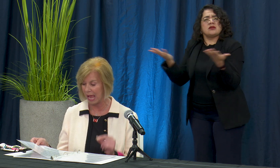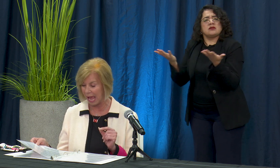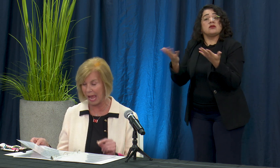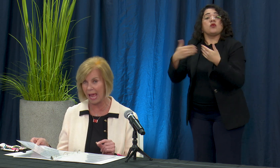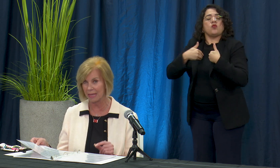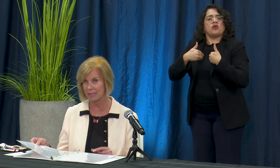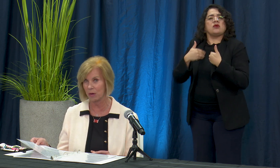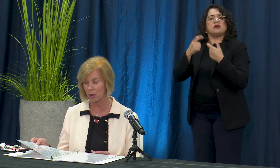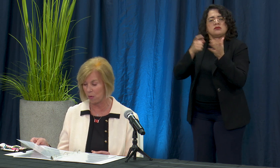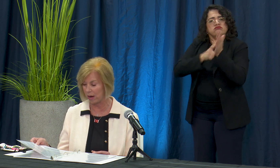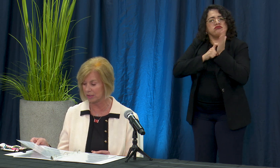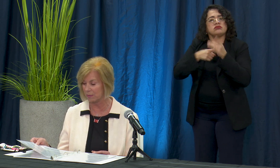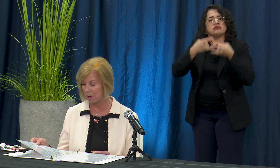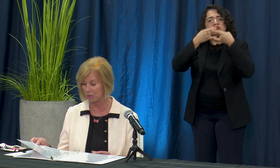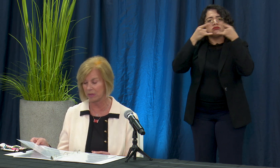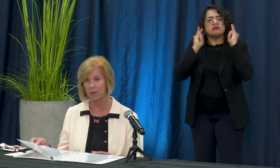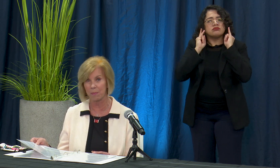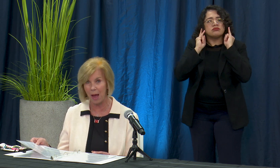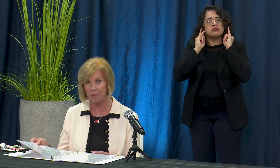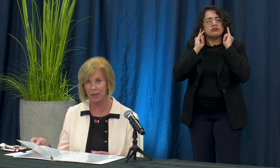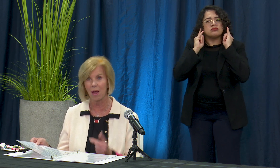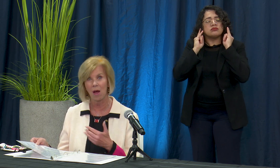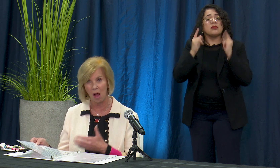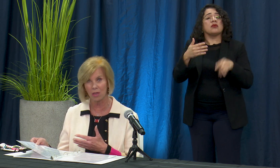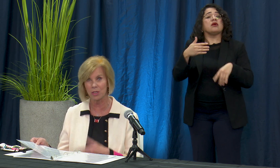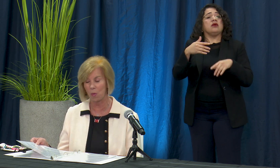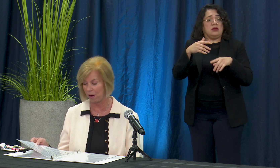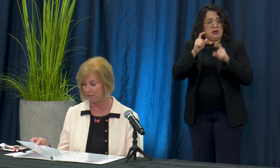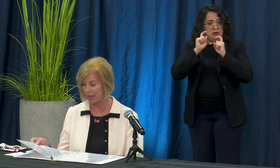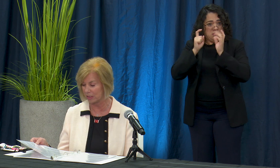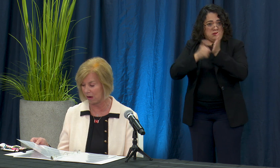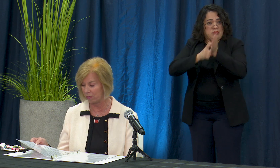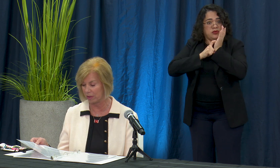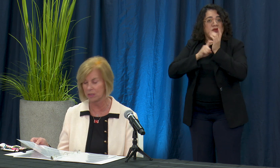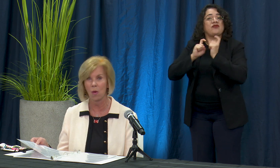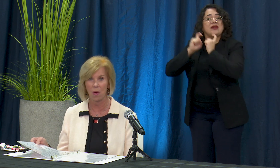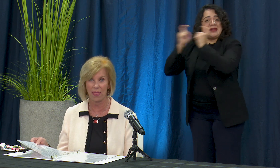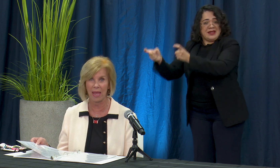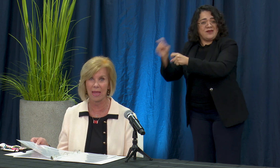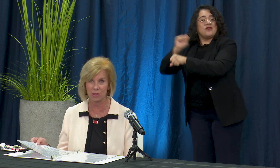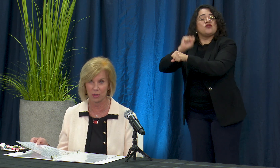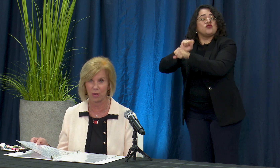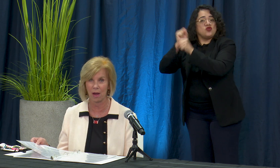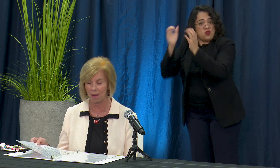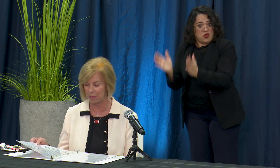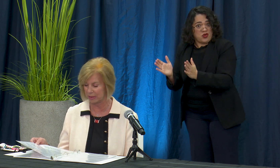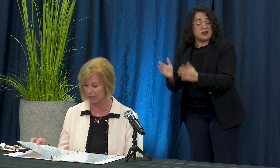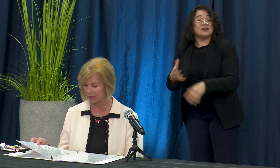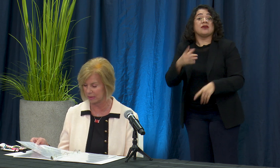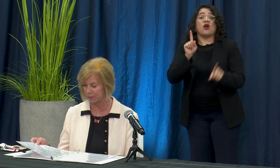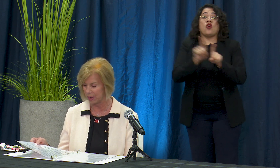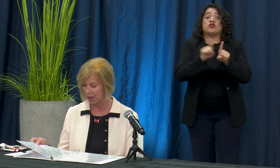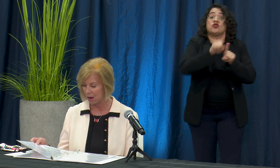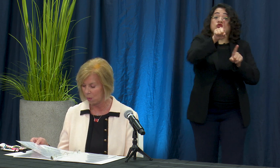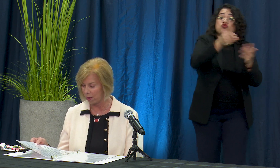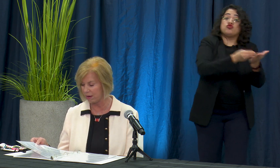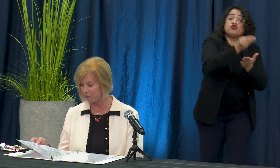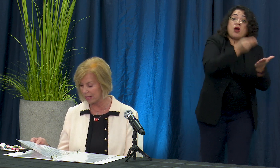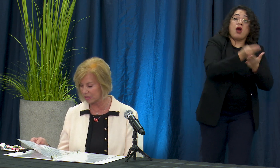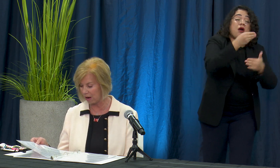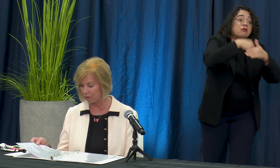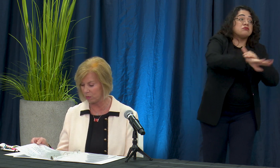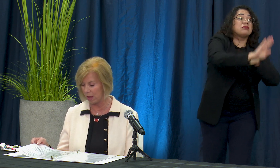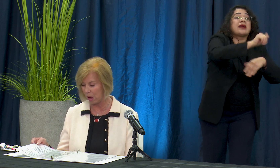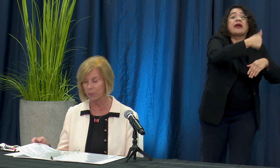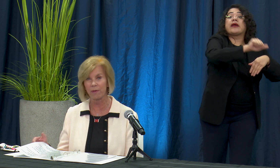coverings. And it requires that members of the public also wear face coverings when they enter a business. Wearing a